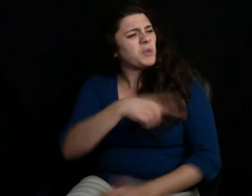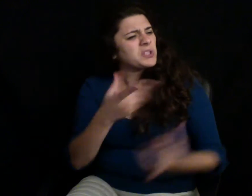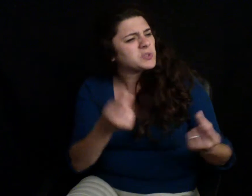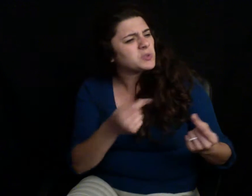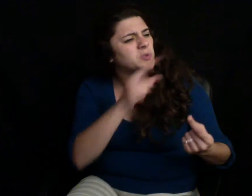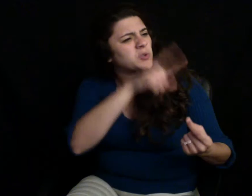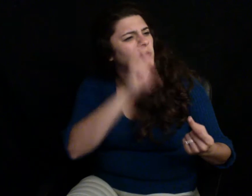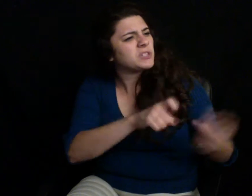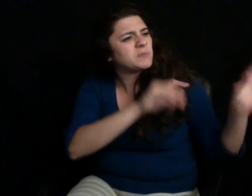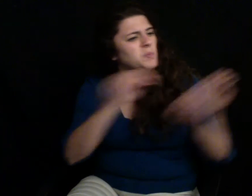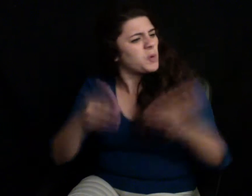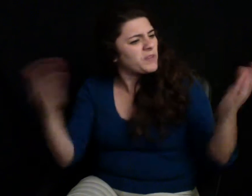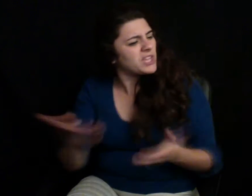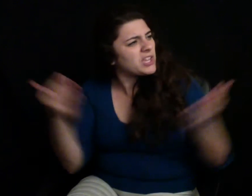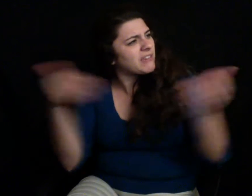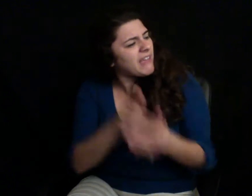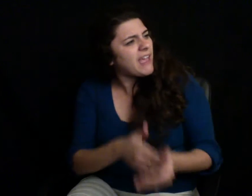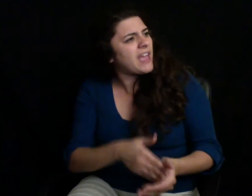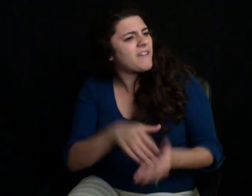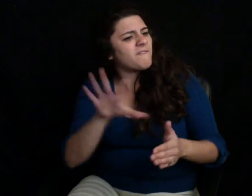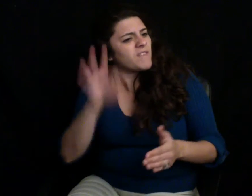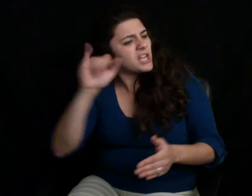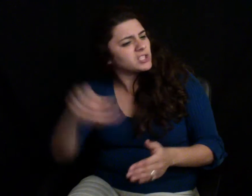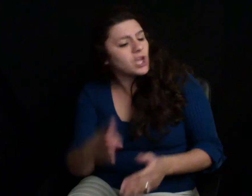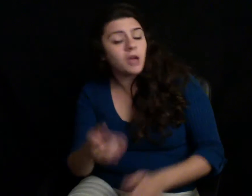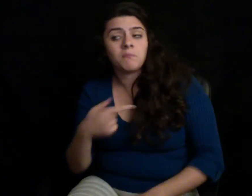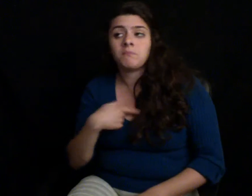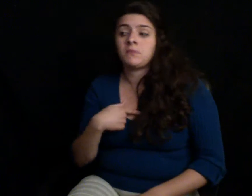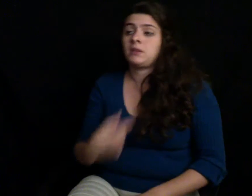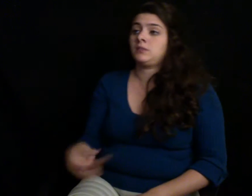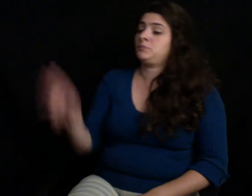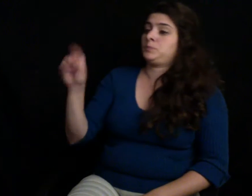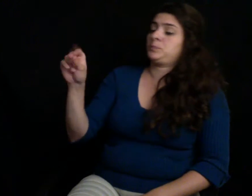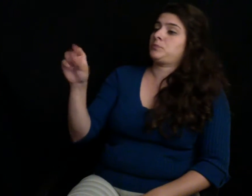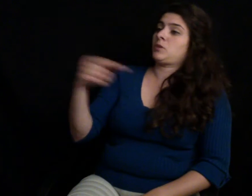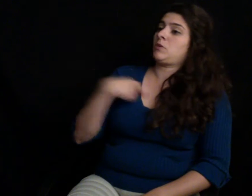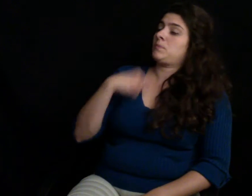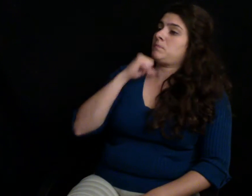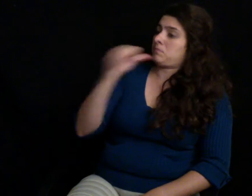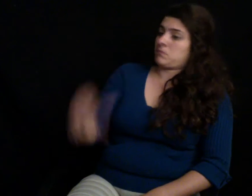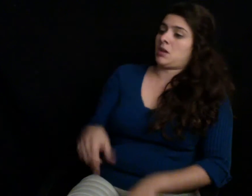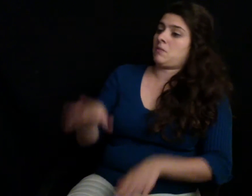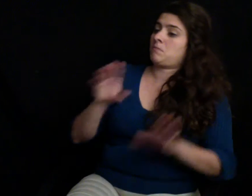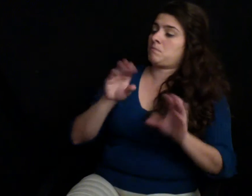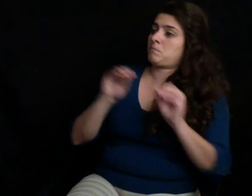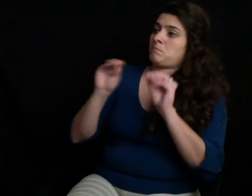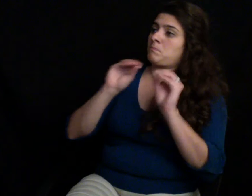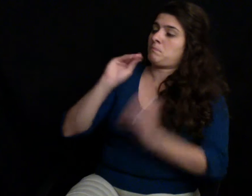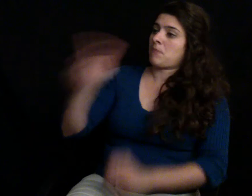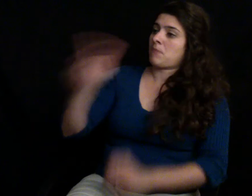get a job. I said, I'm not leaving New York because mama think I'm out here doing a date with Diddy. I told her too many lies.